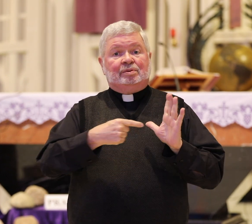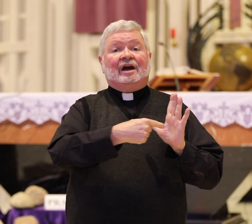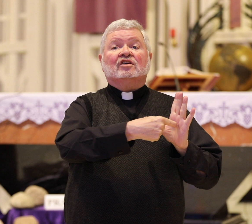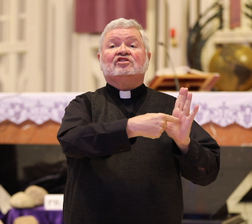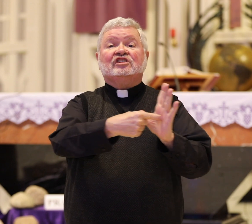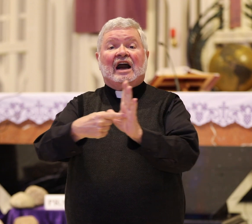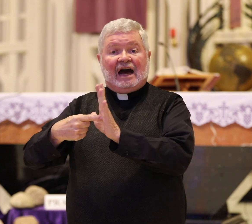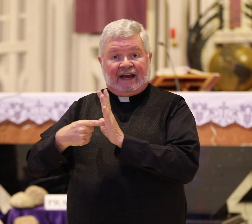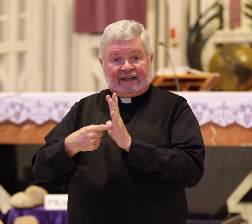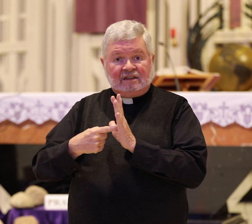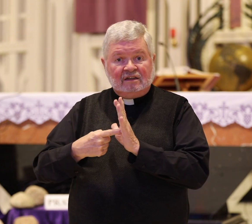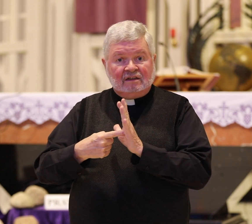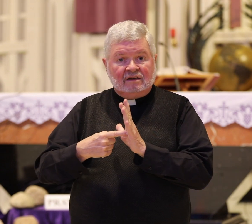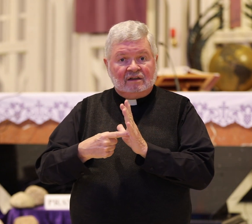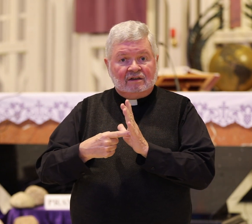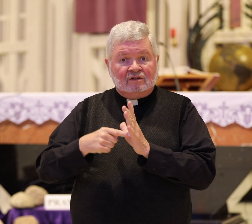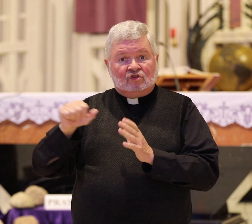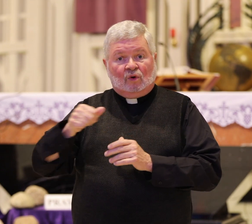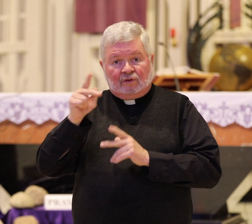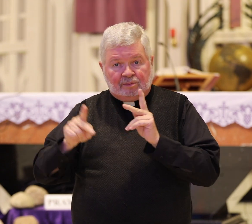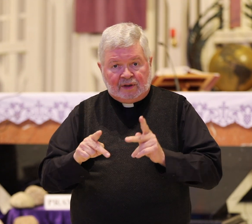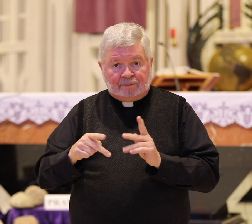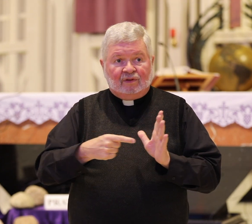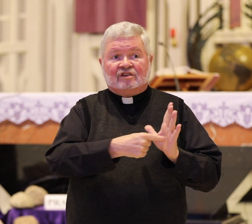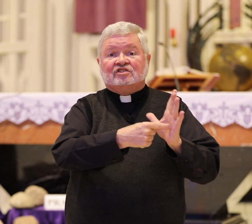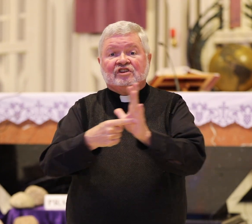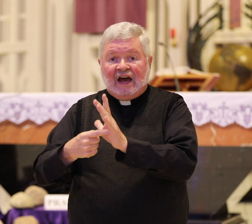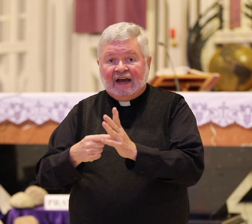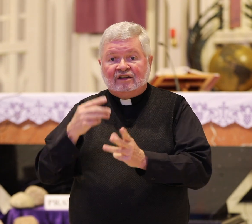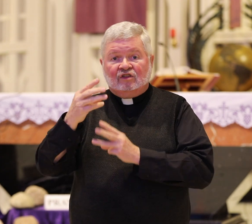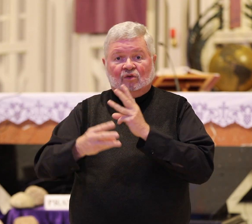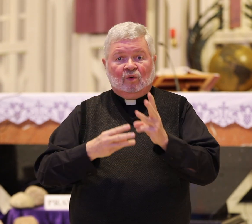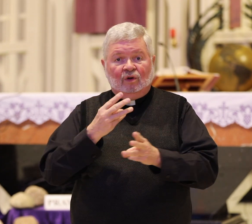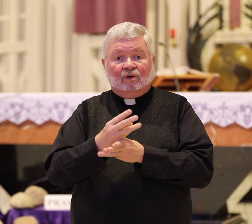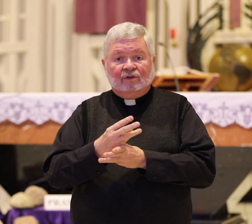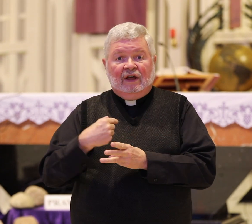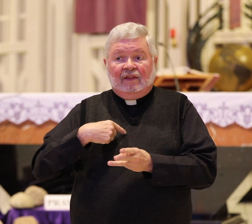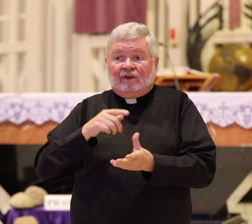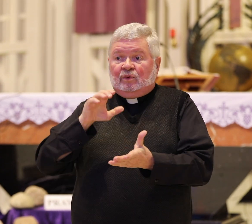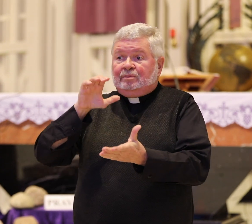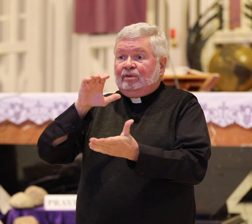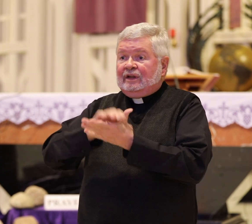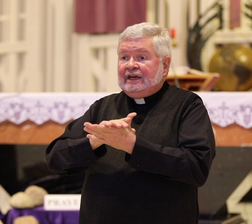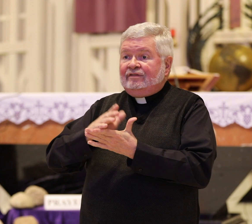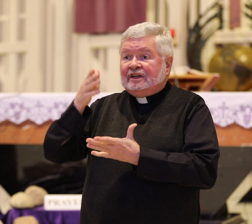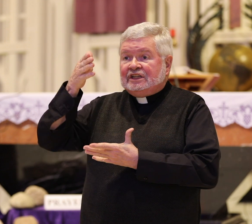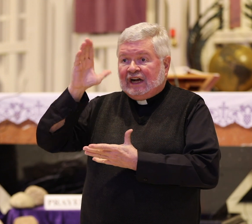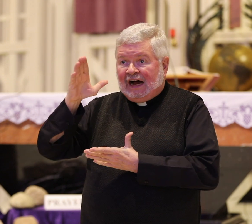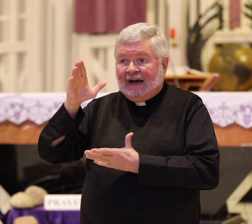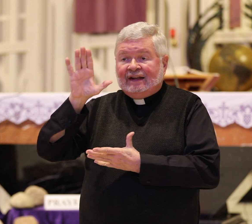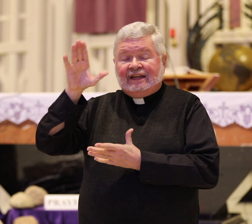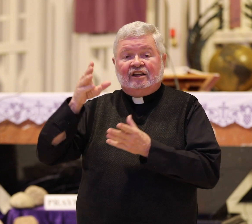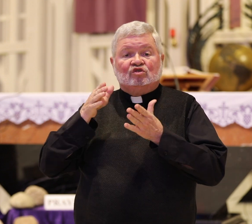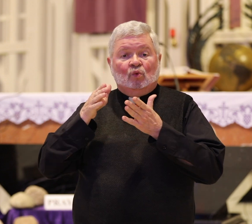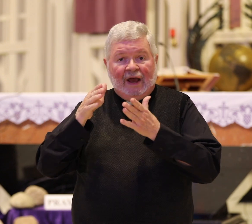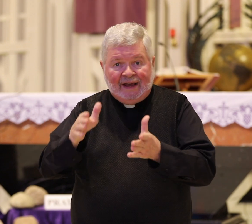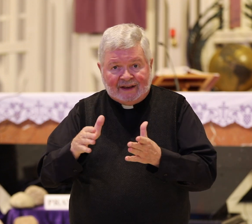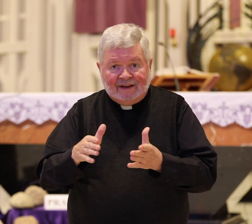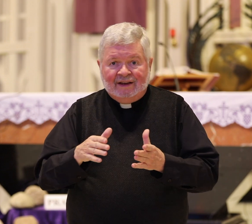a sign to other people, a sign to the world that we believe in God and His way.